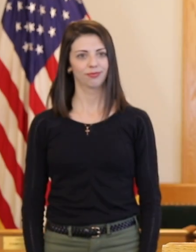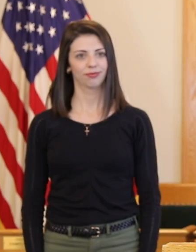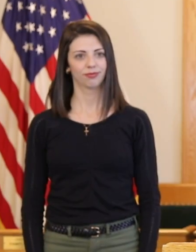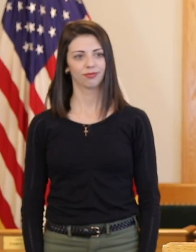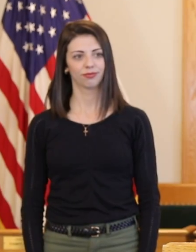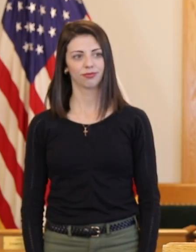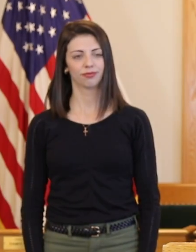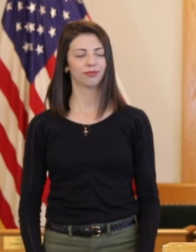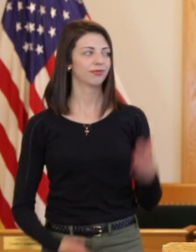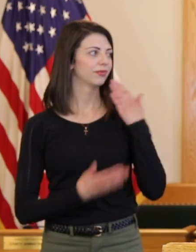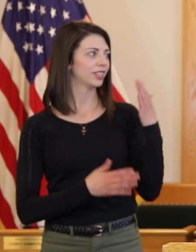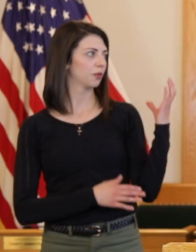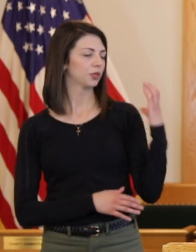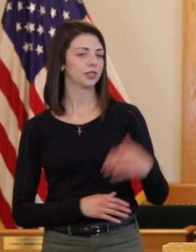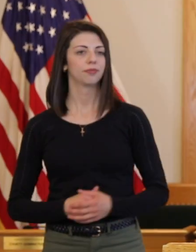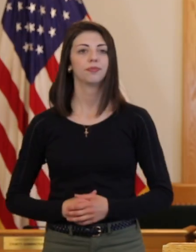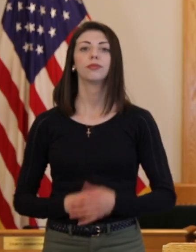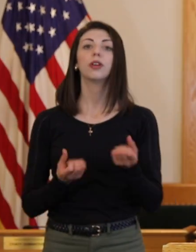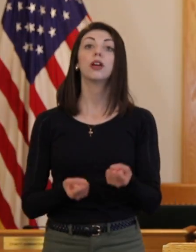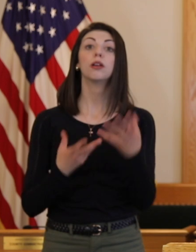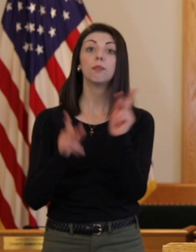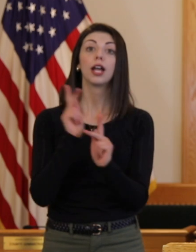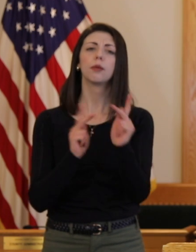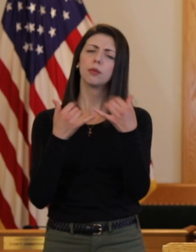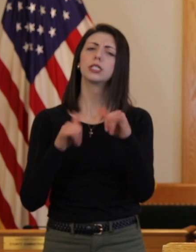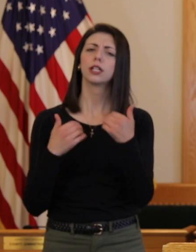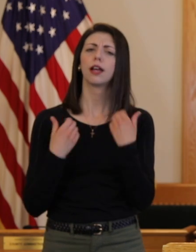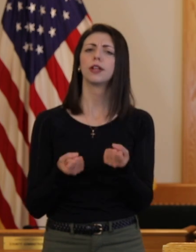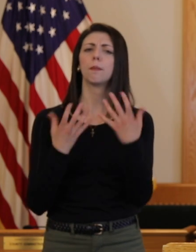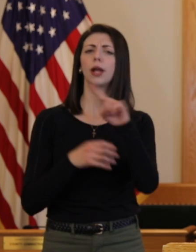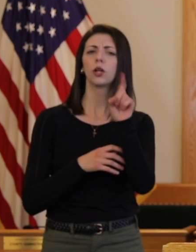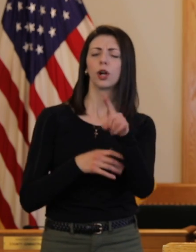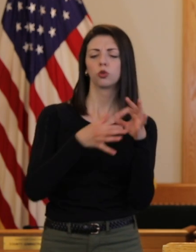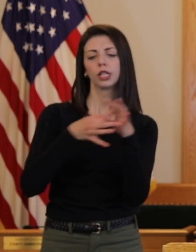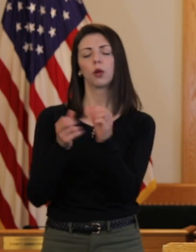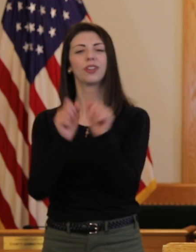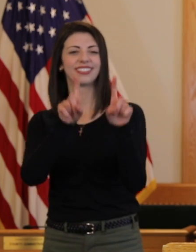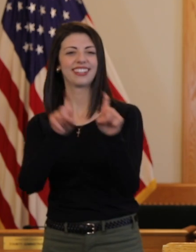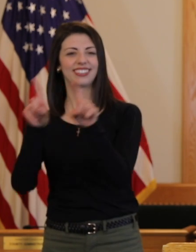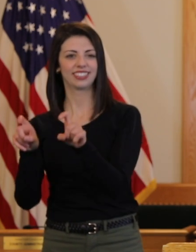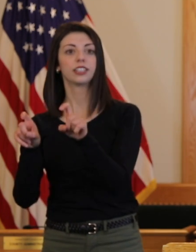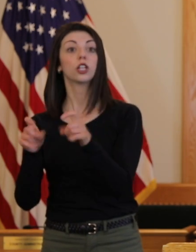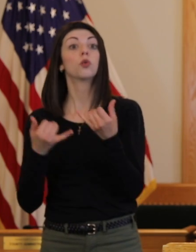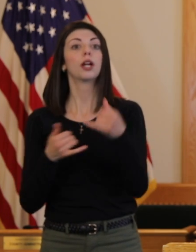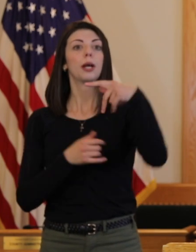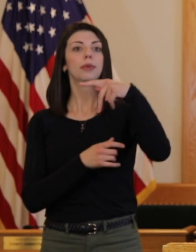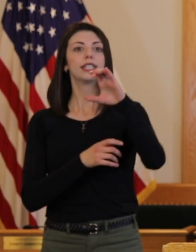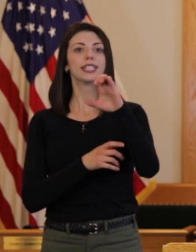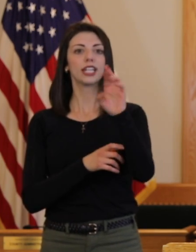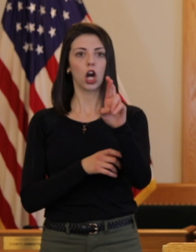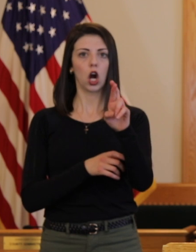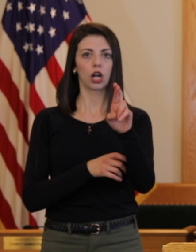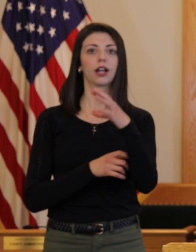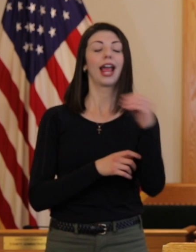Thank you, Mr. Chairman. Many residents continue to have questions about testing. Currently, PCR testing and